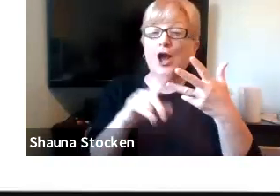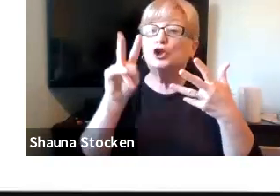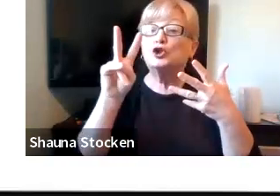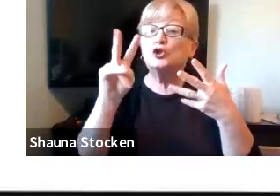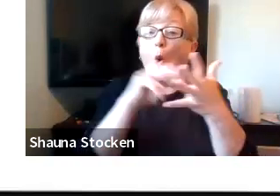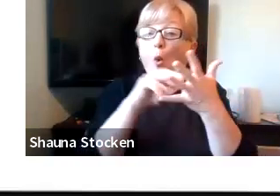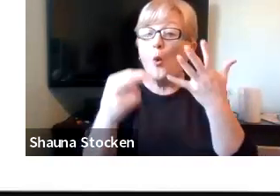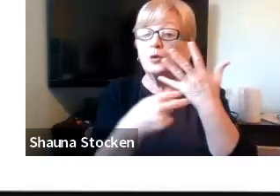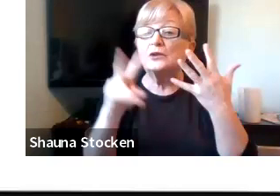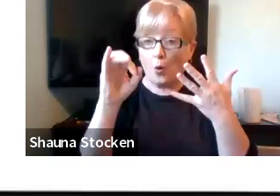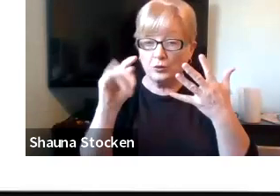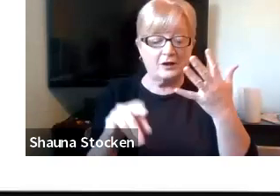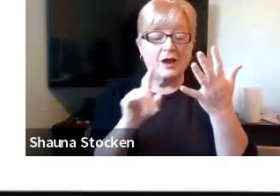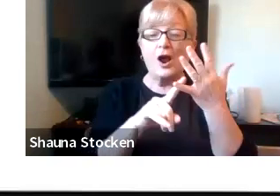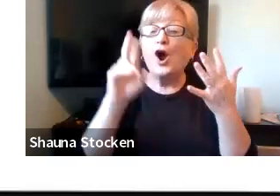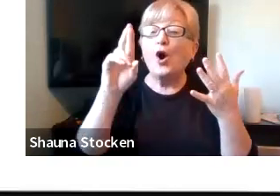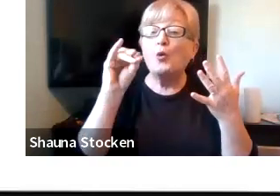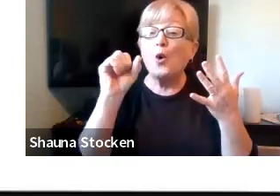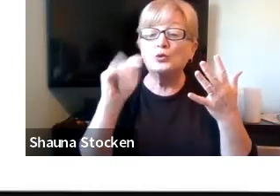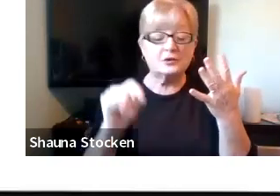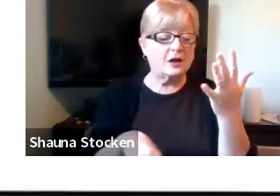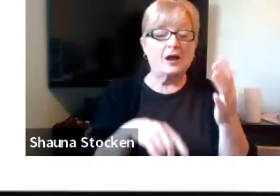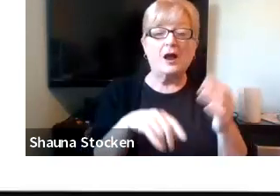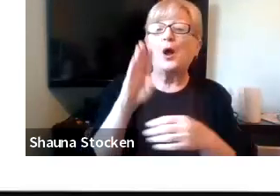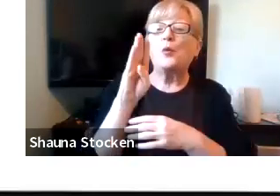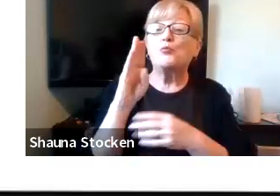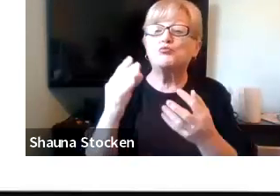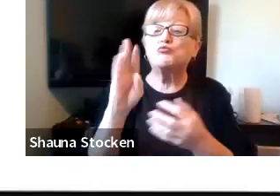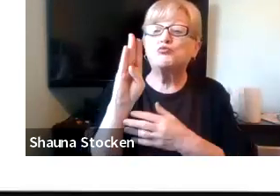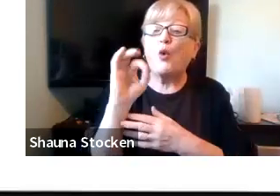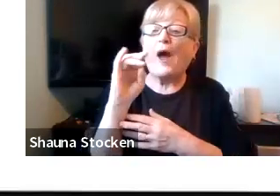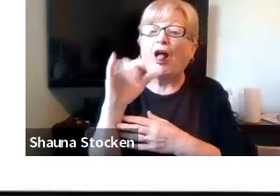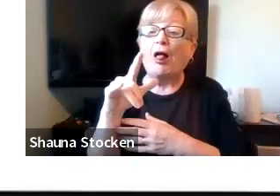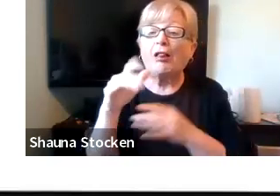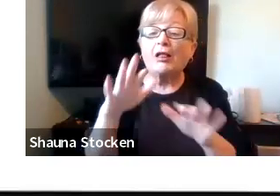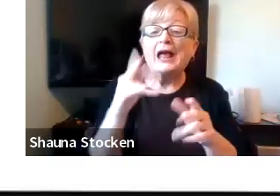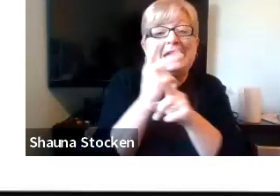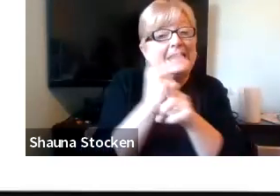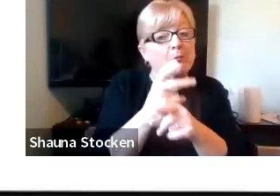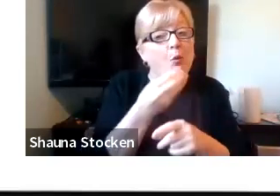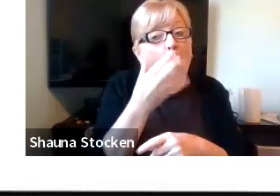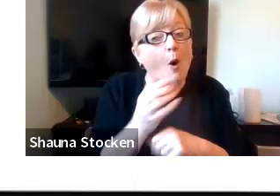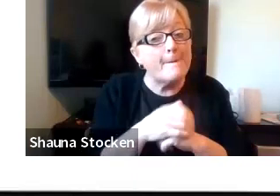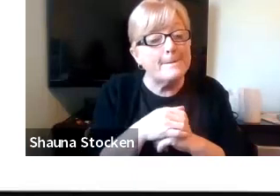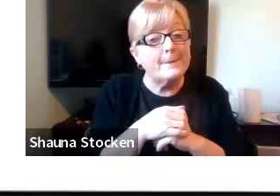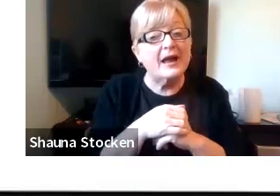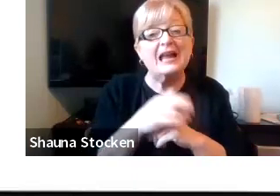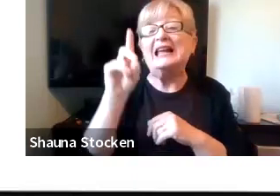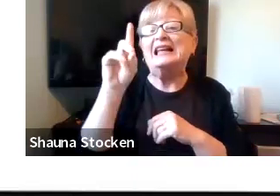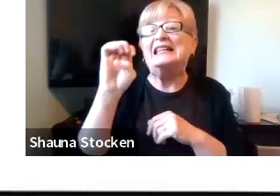toast, roast, broil, keep warm,